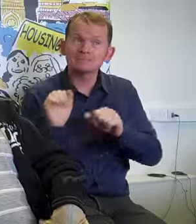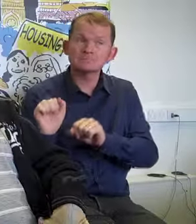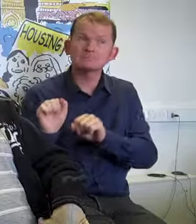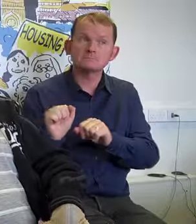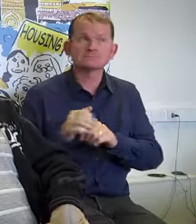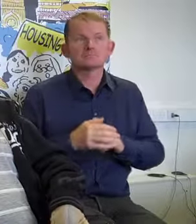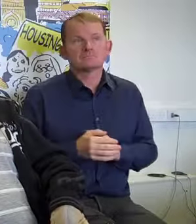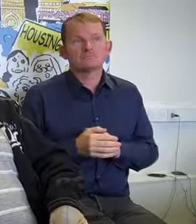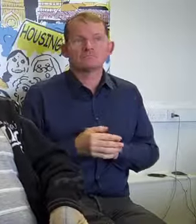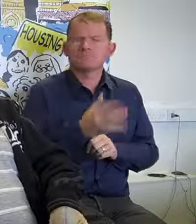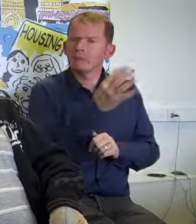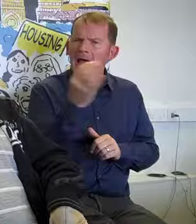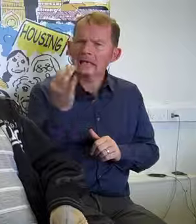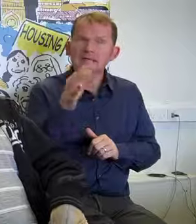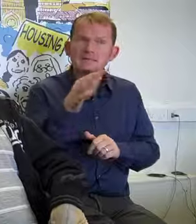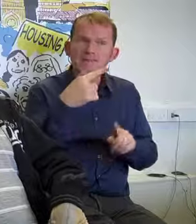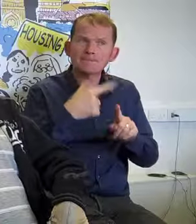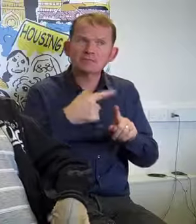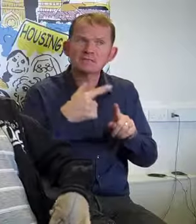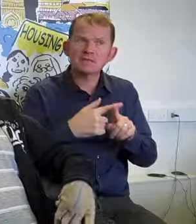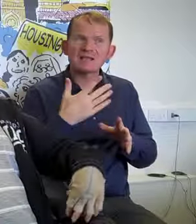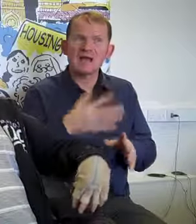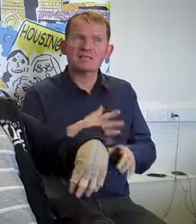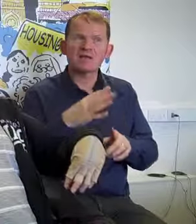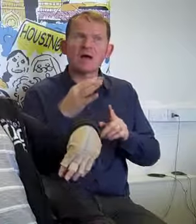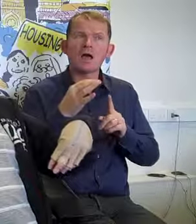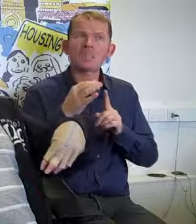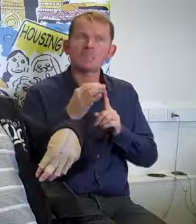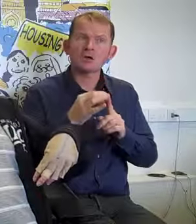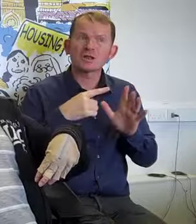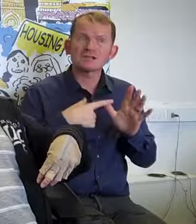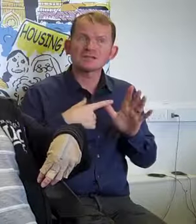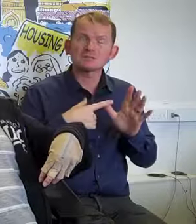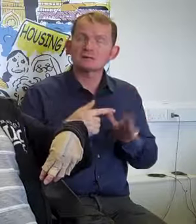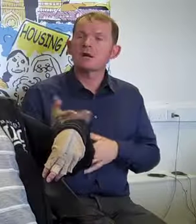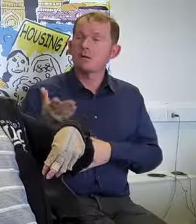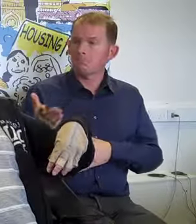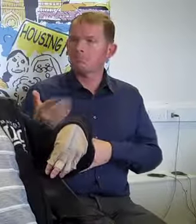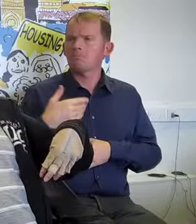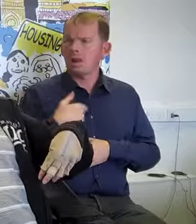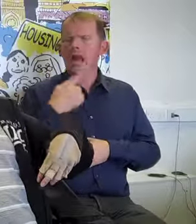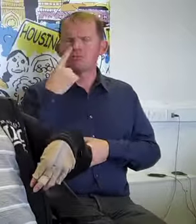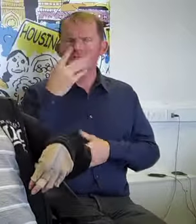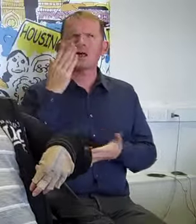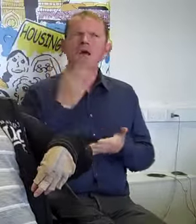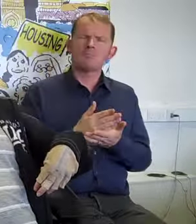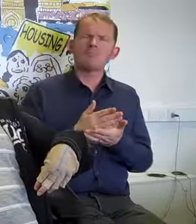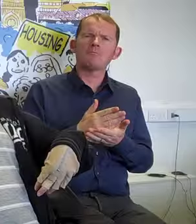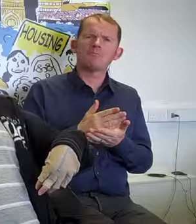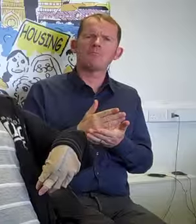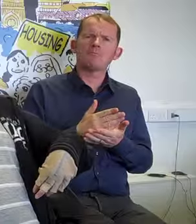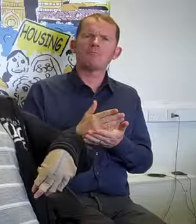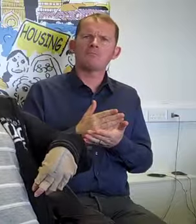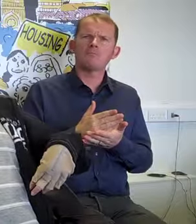Is it a positive thing to have a personal assistant? I think it is, yeah, because I think since